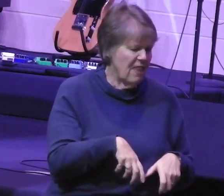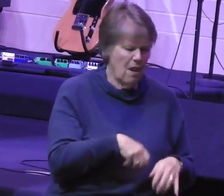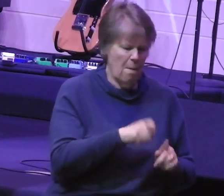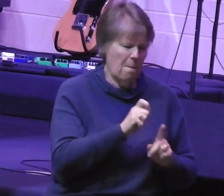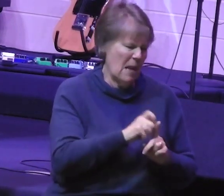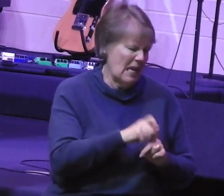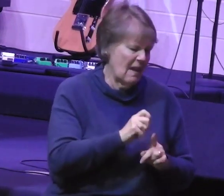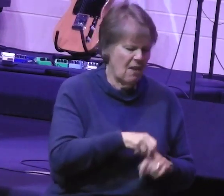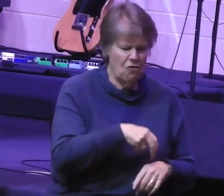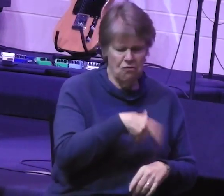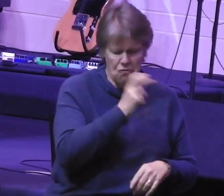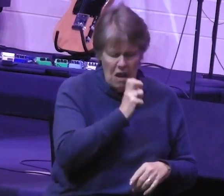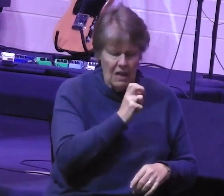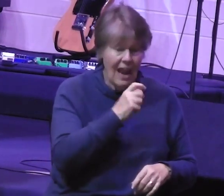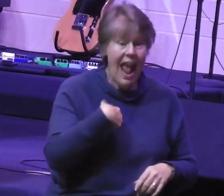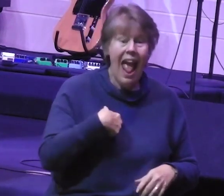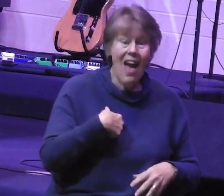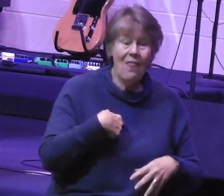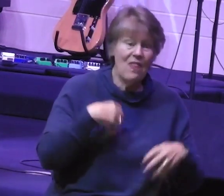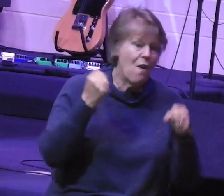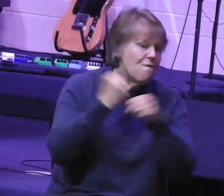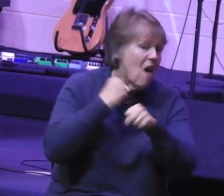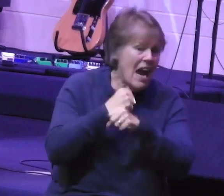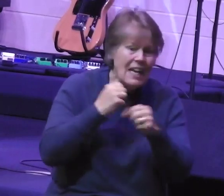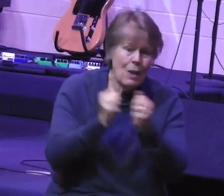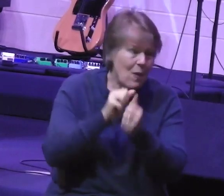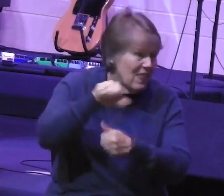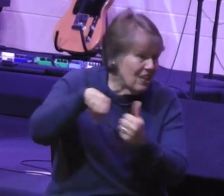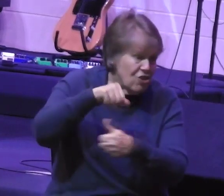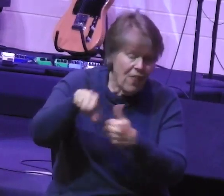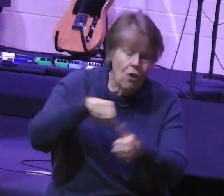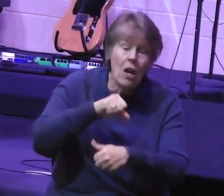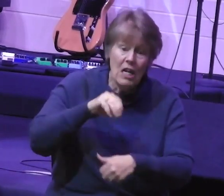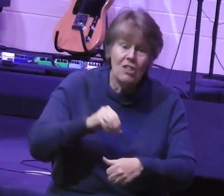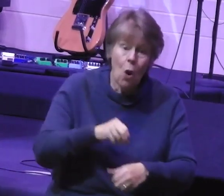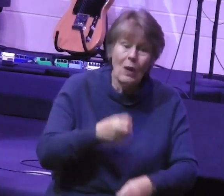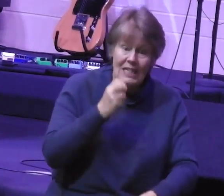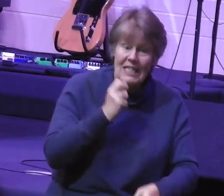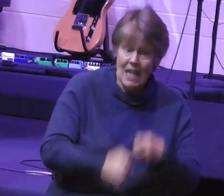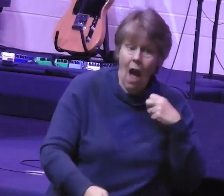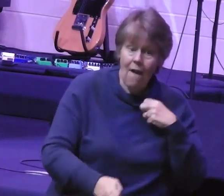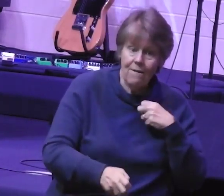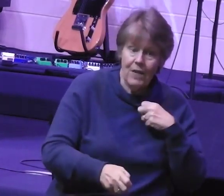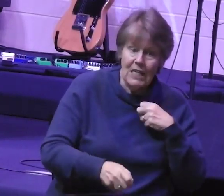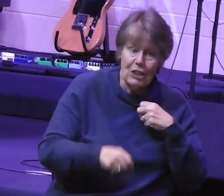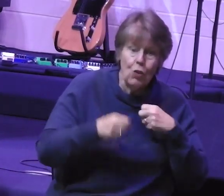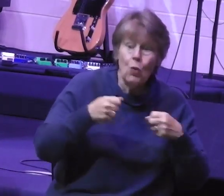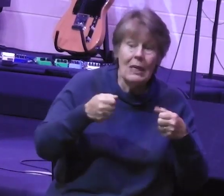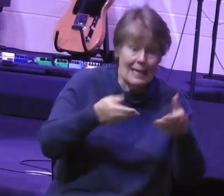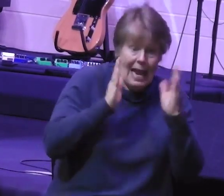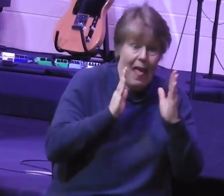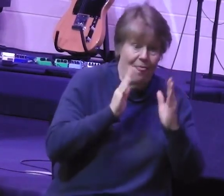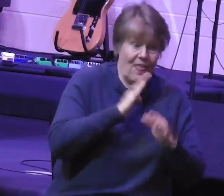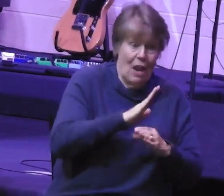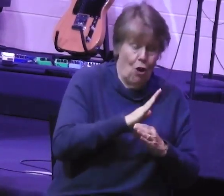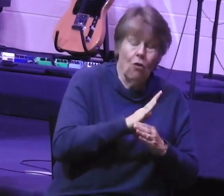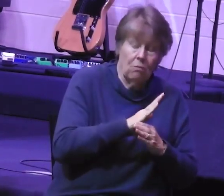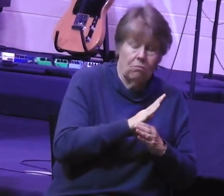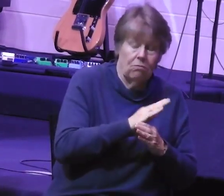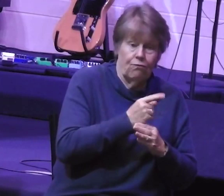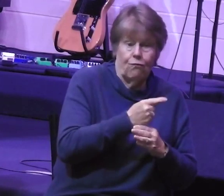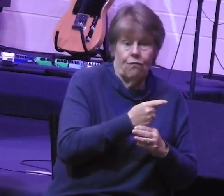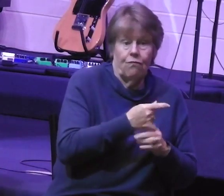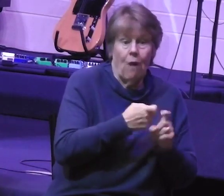attention is very difficult to get. And so your purpose as a human is to do whatever it takes to get this